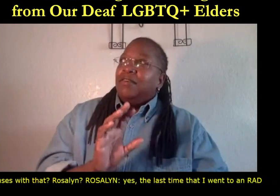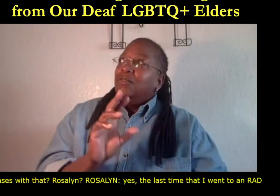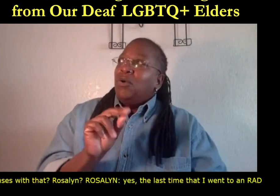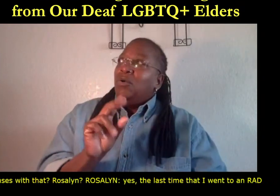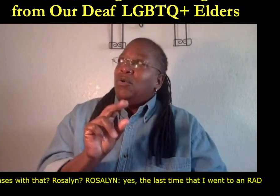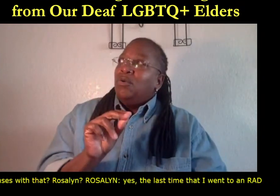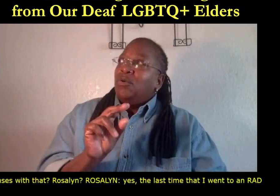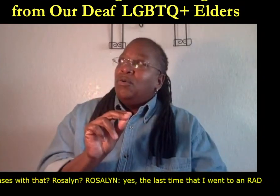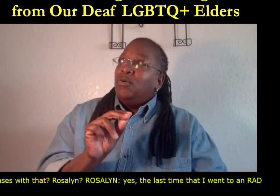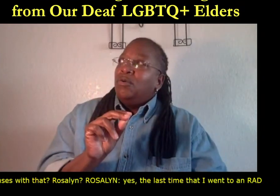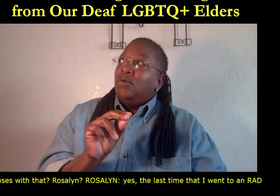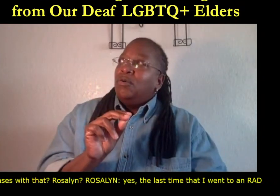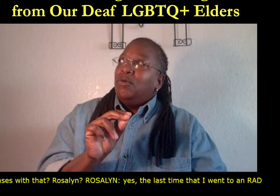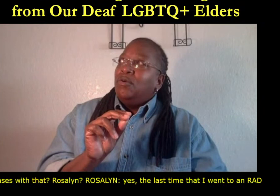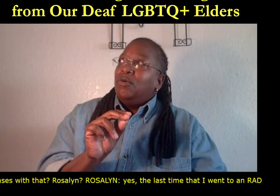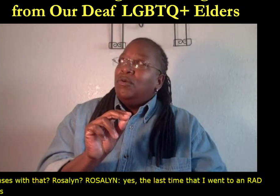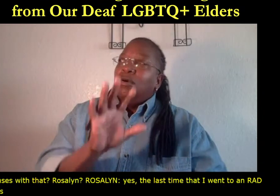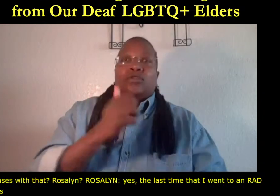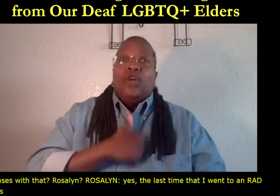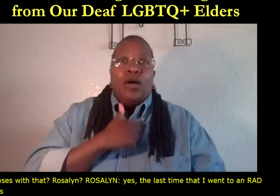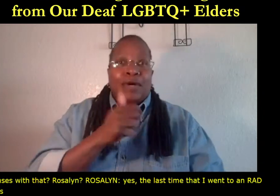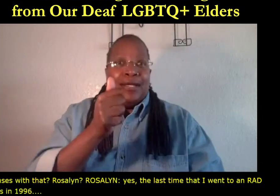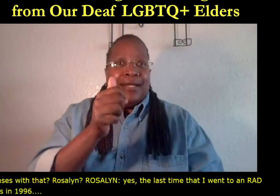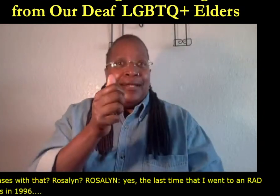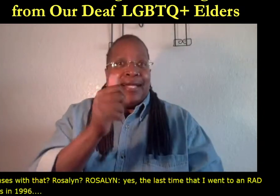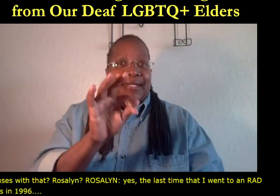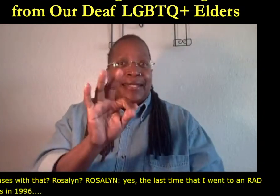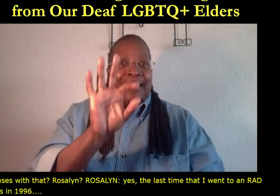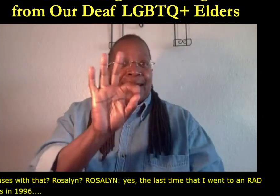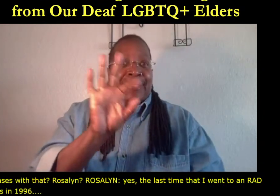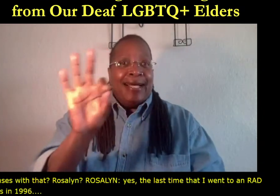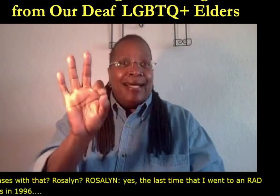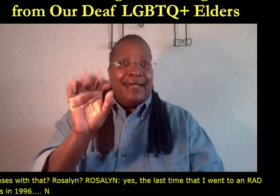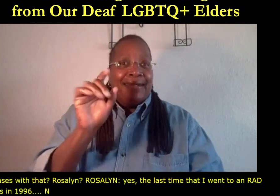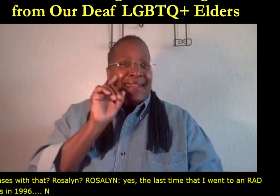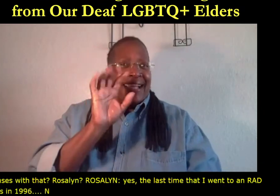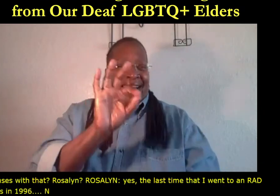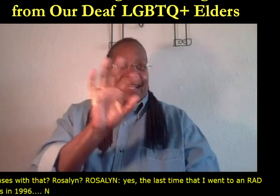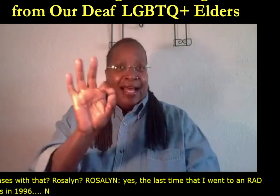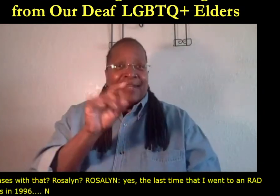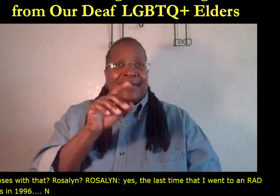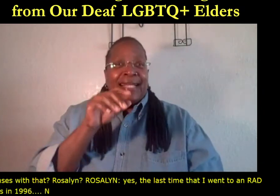nope nope nope nope nope i'm sorry it was 1999